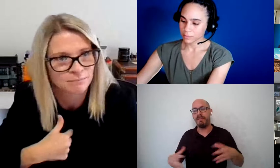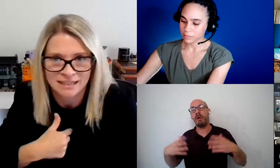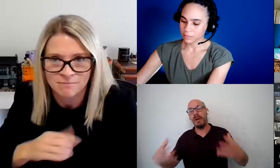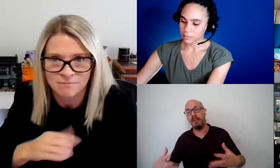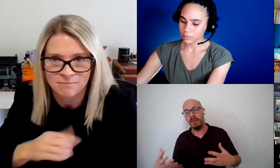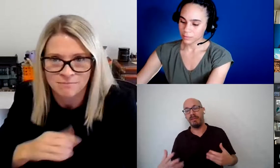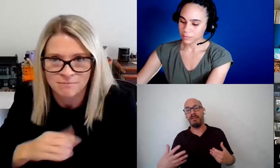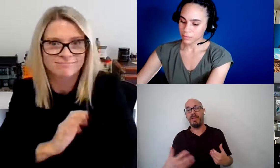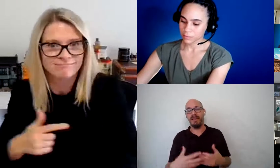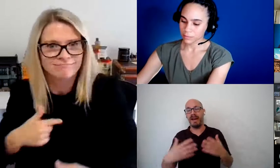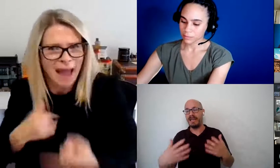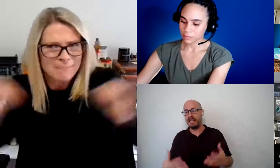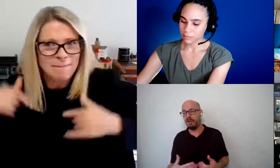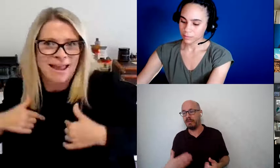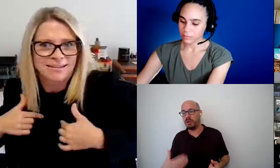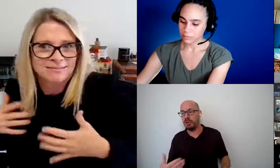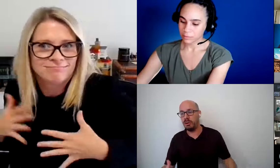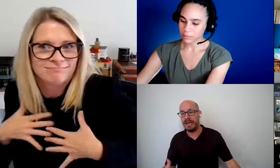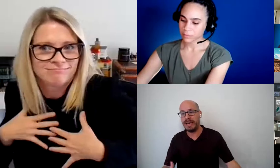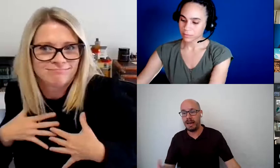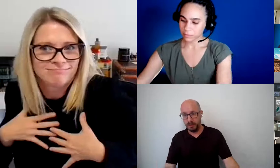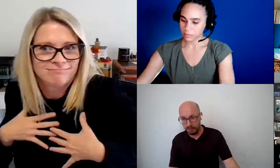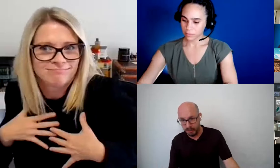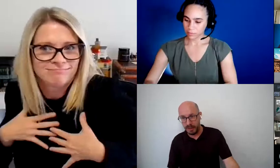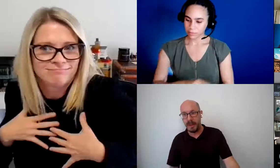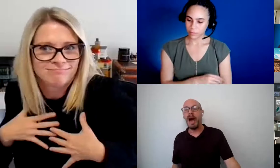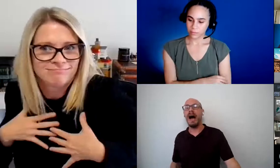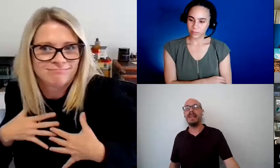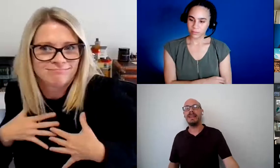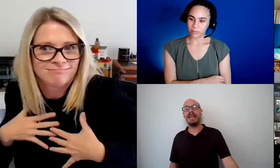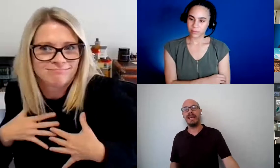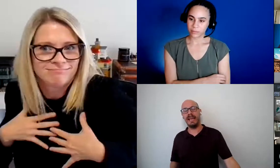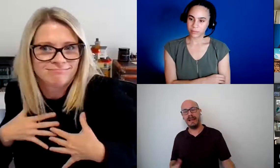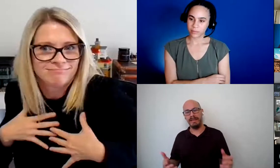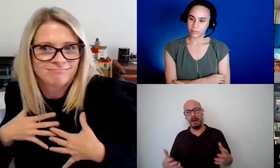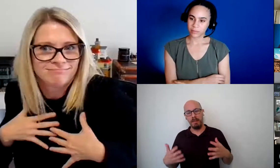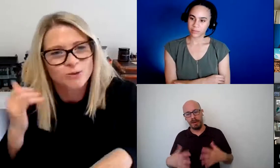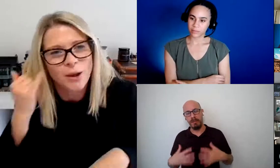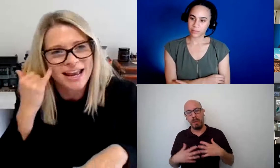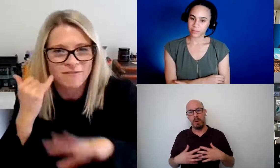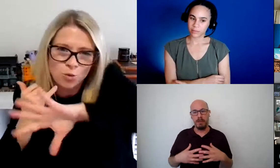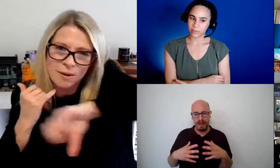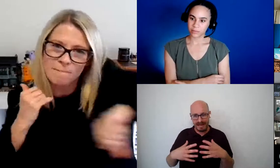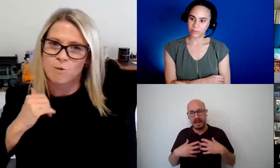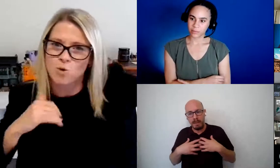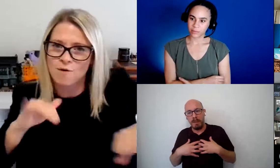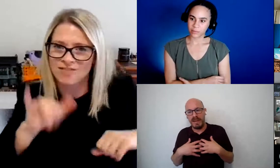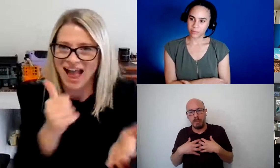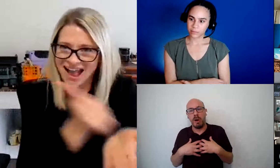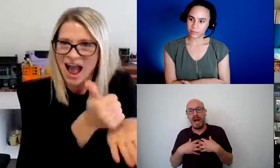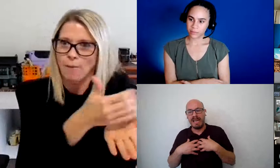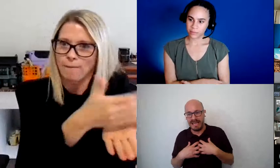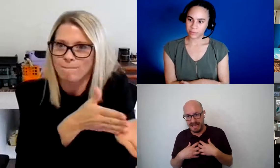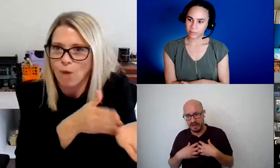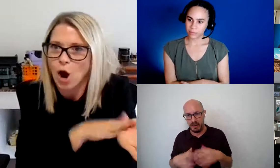instead of starting with this idea of, do you need help? I think it is a bit more making it about me and what I need.